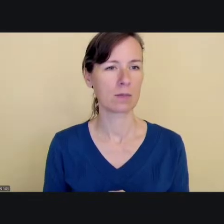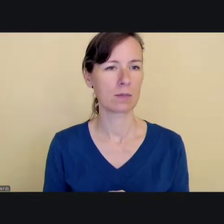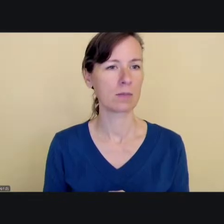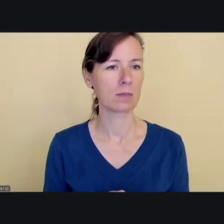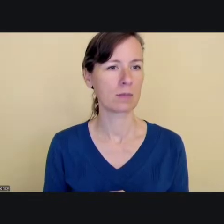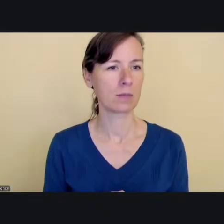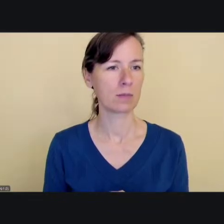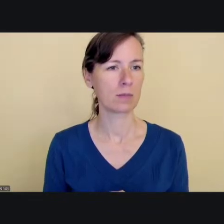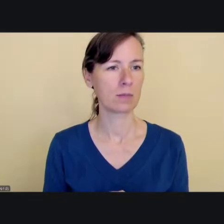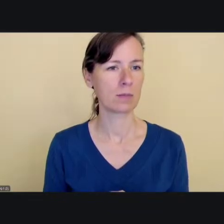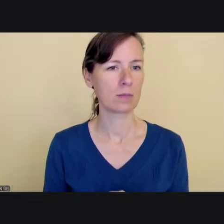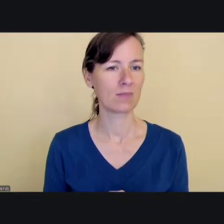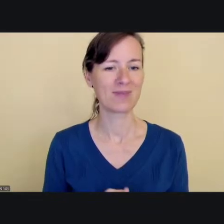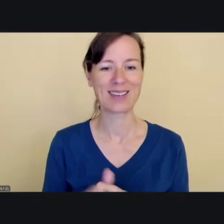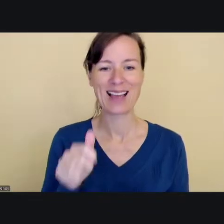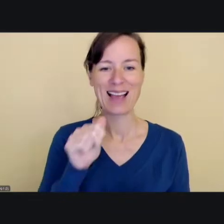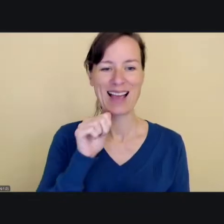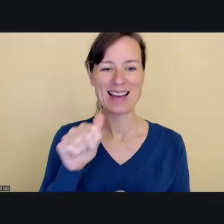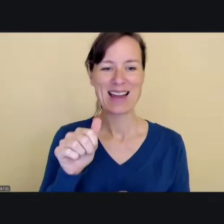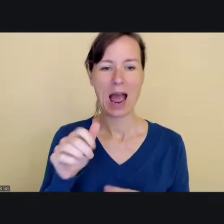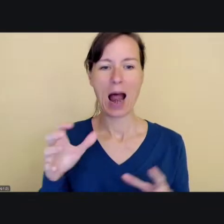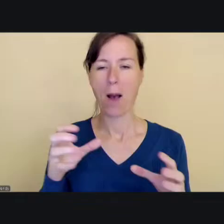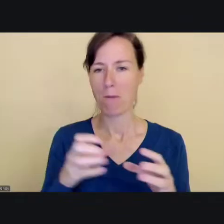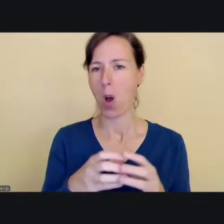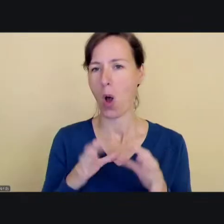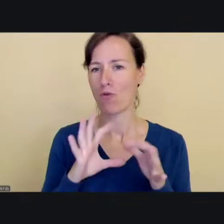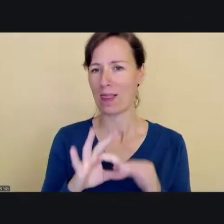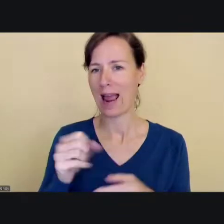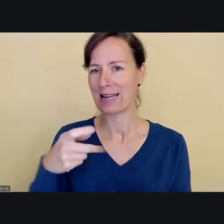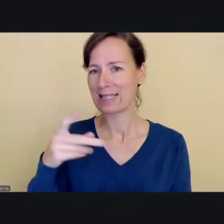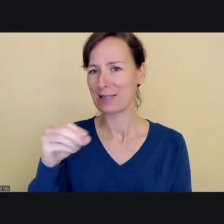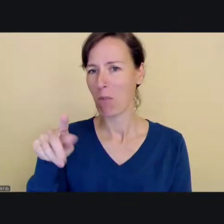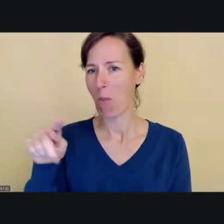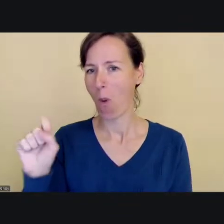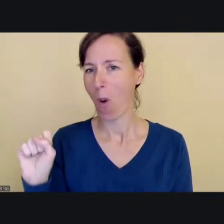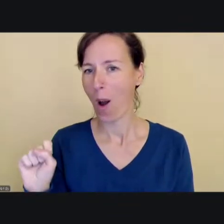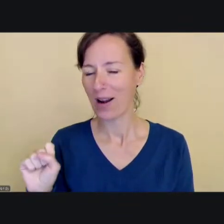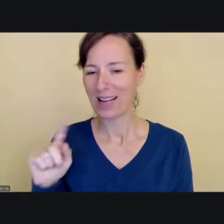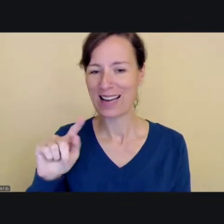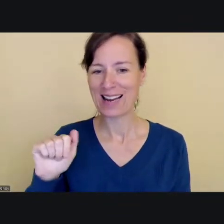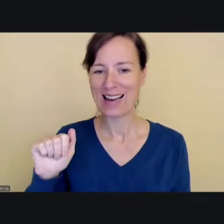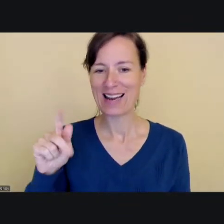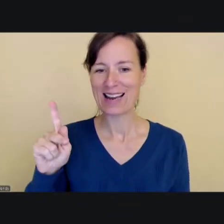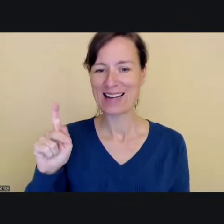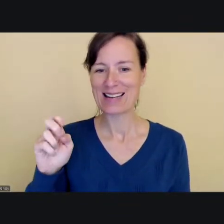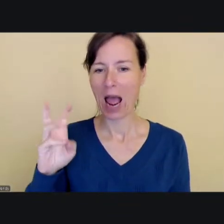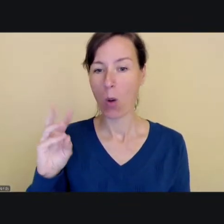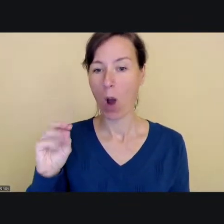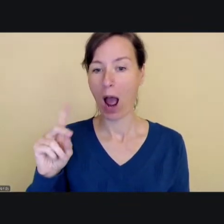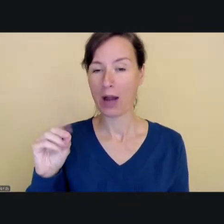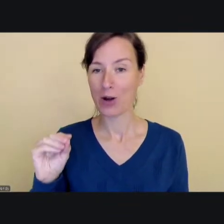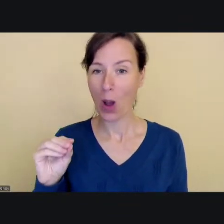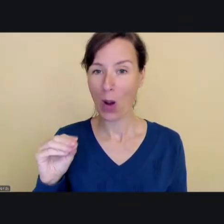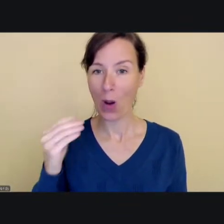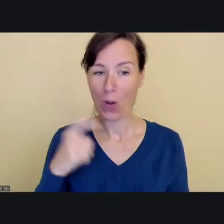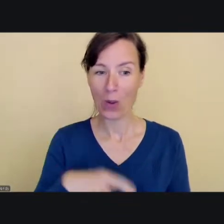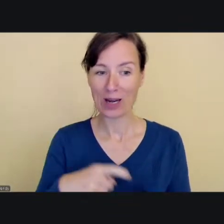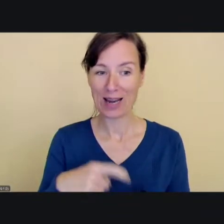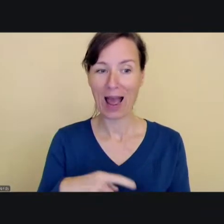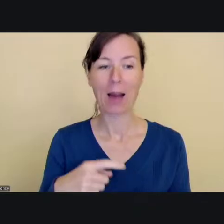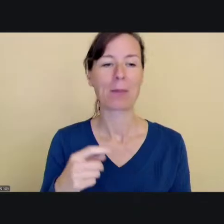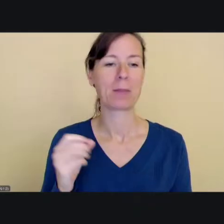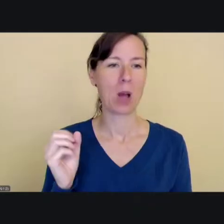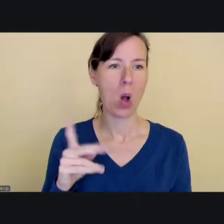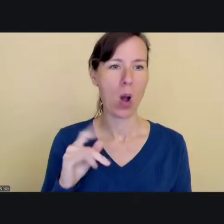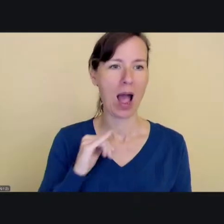That's not a ball related sport. What time is Taekwondo? Just so everyone knows. 5 o'clock. Okay, I see. Oof. Well, we're